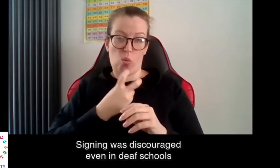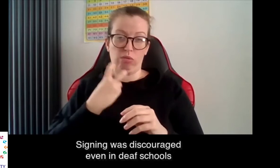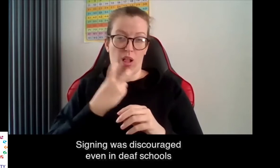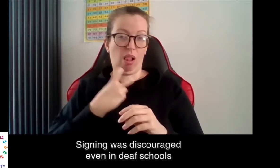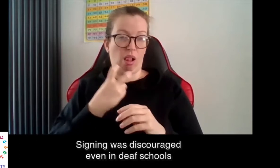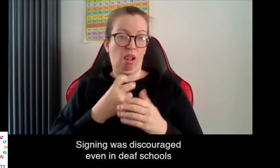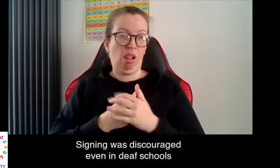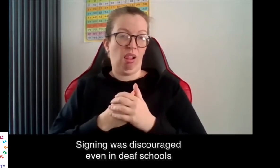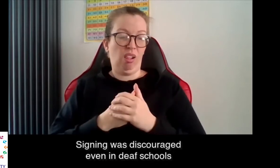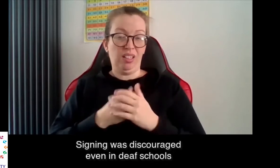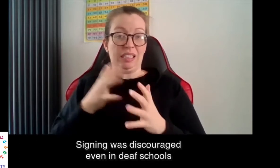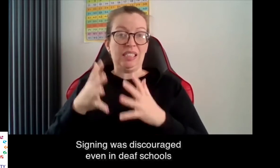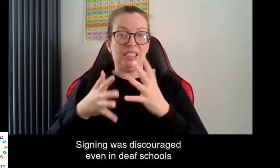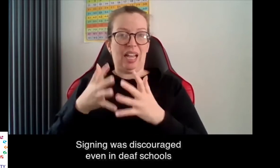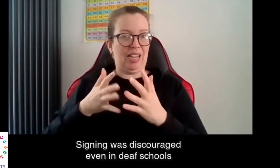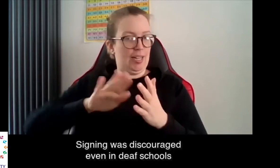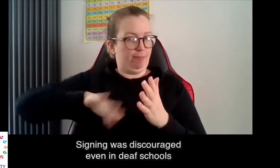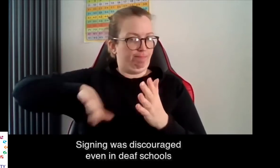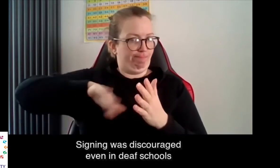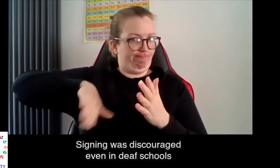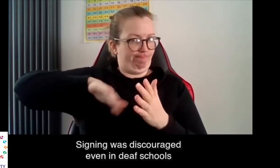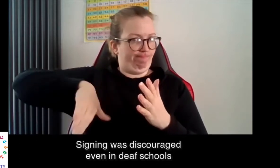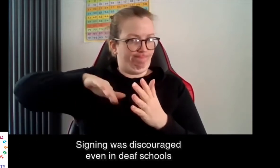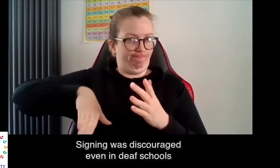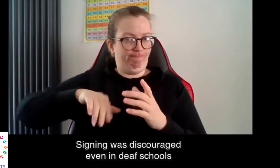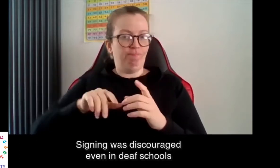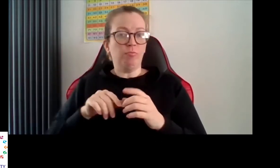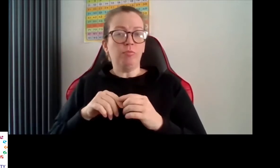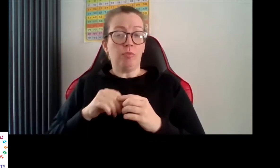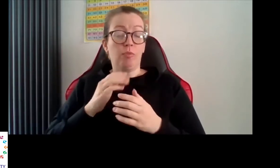Signing was discouraged, even in deaf schools,